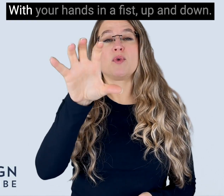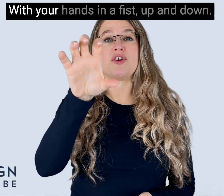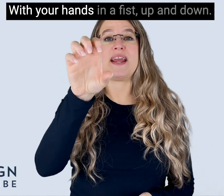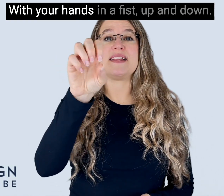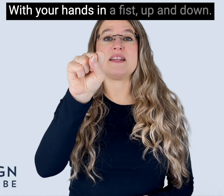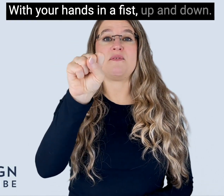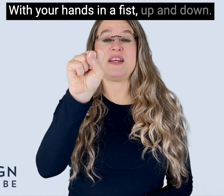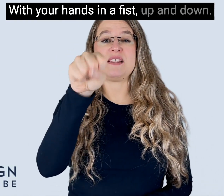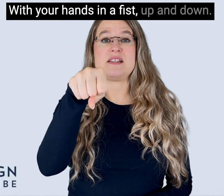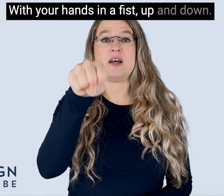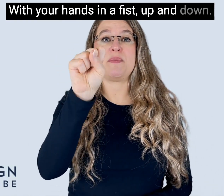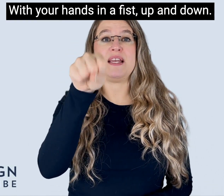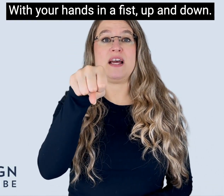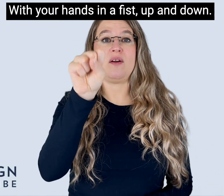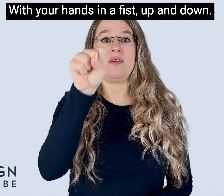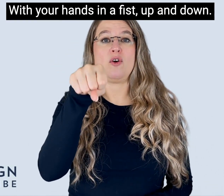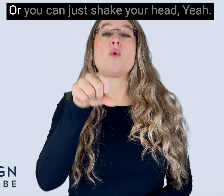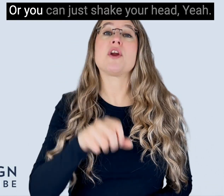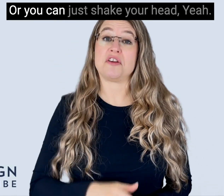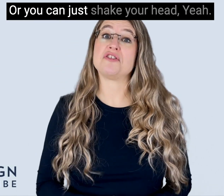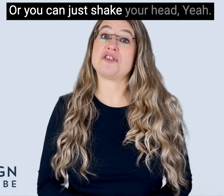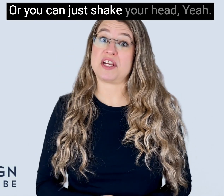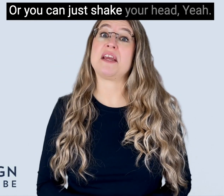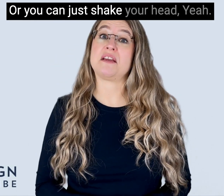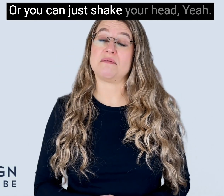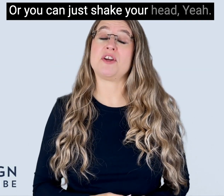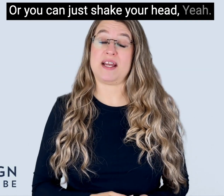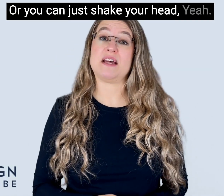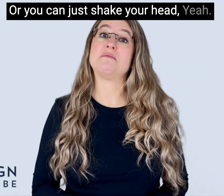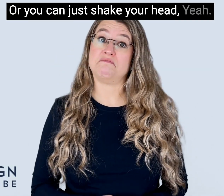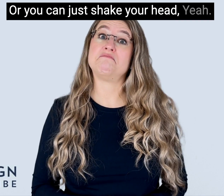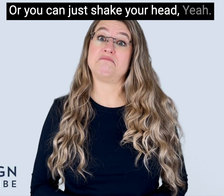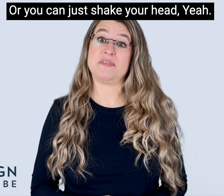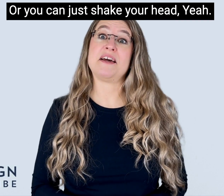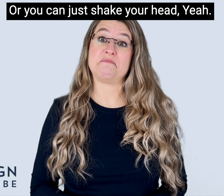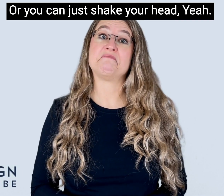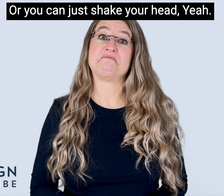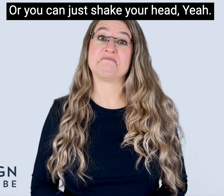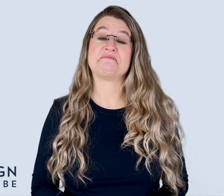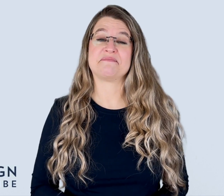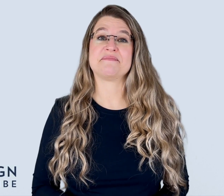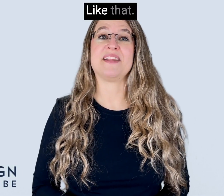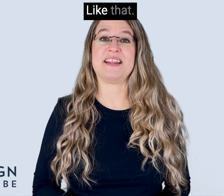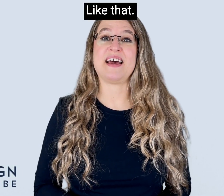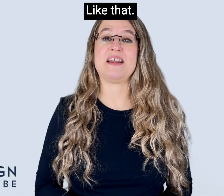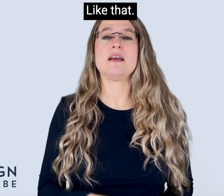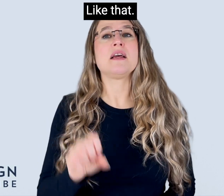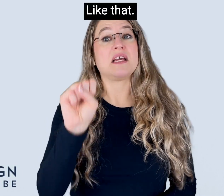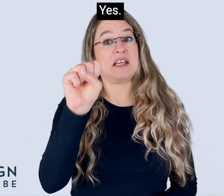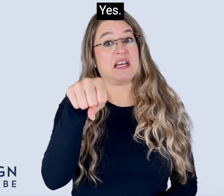your hand in a fist, up and down, or you can just shake your head, yeah, like that,